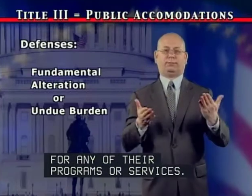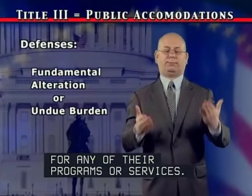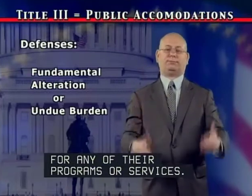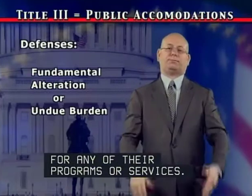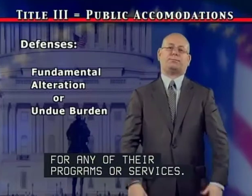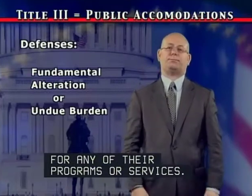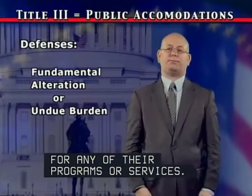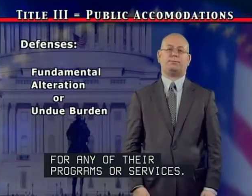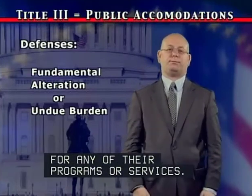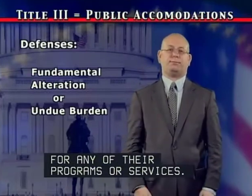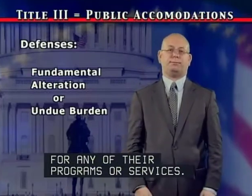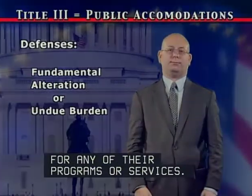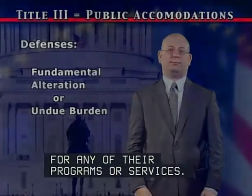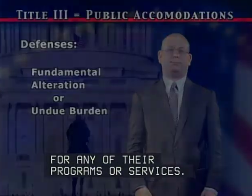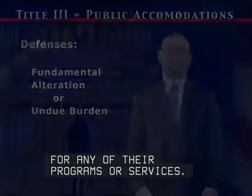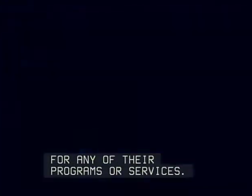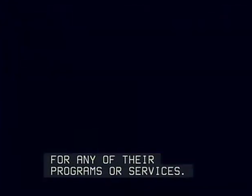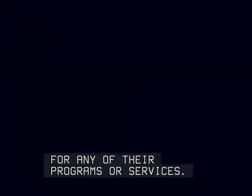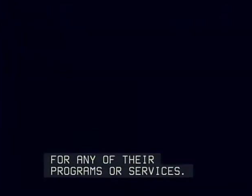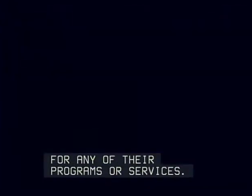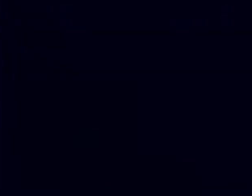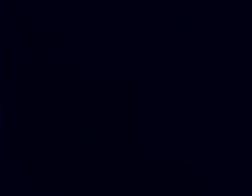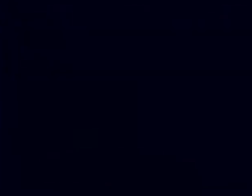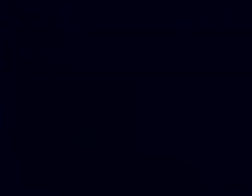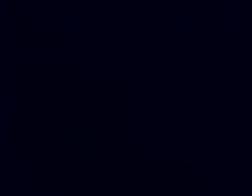any of their programs or services.